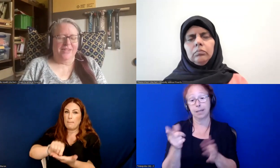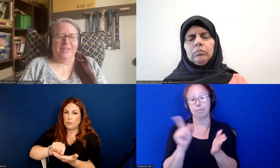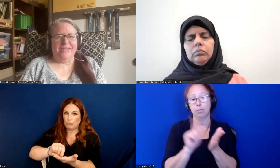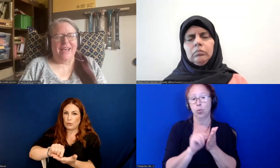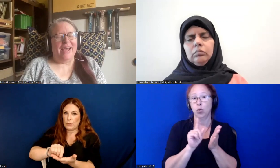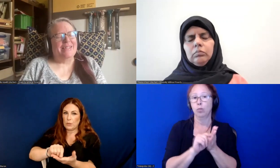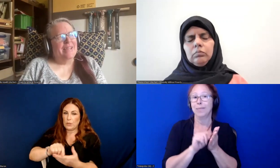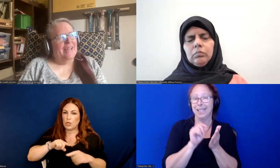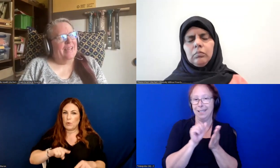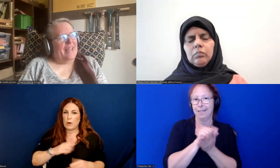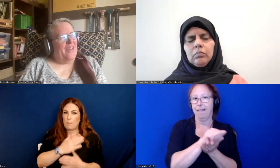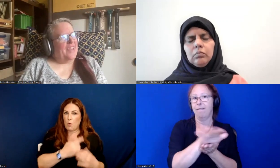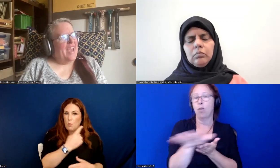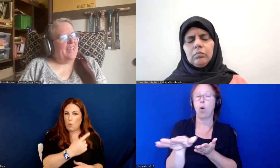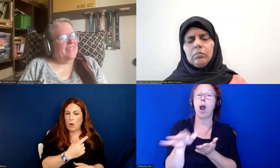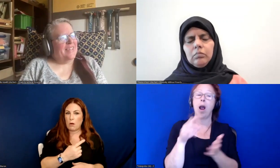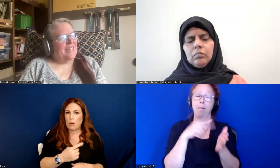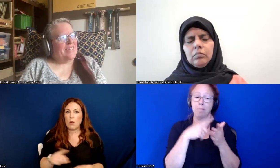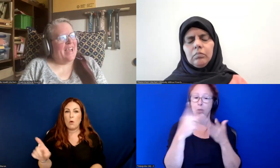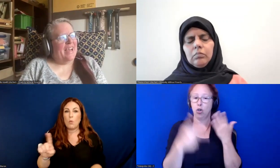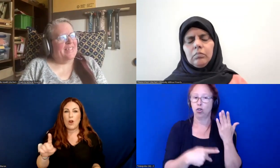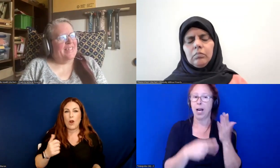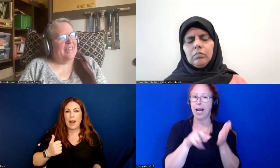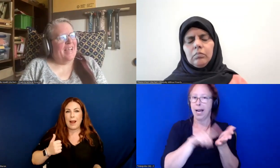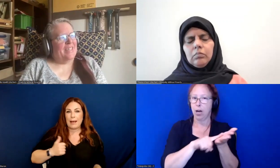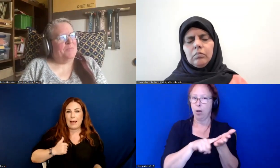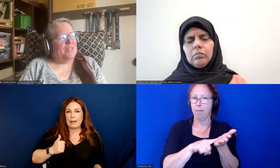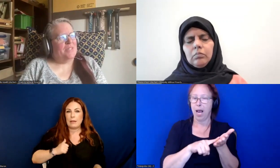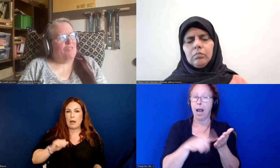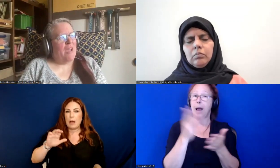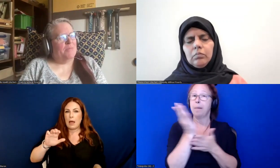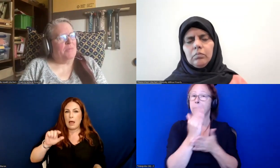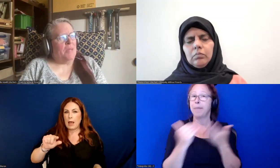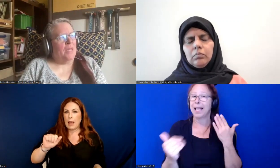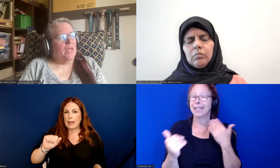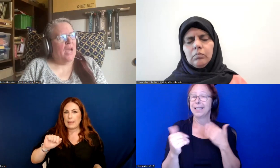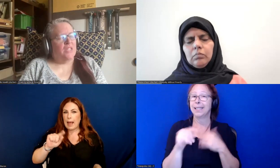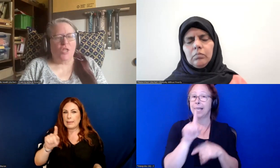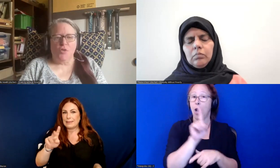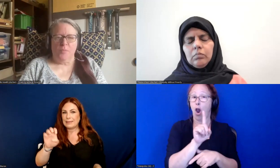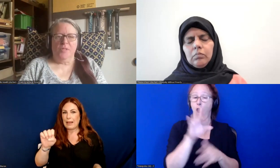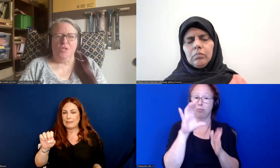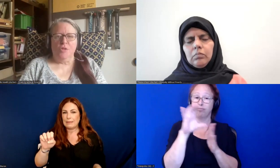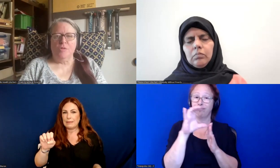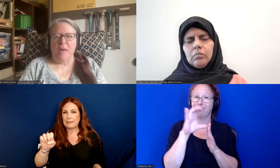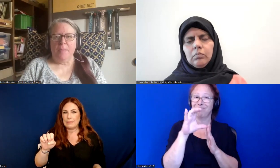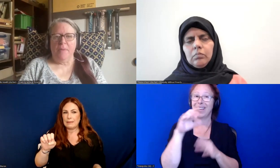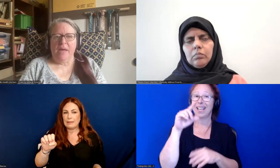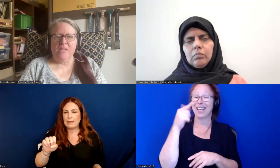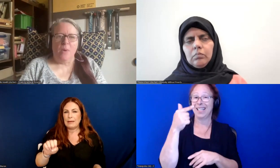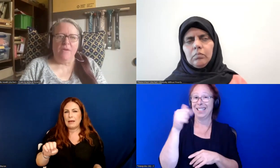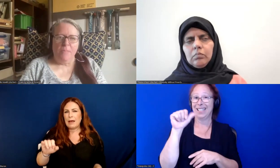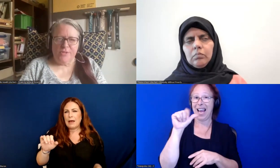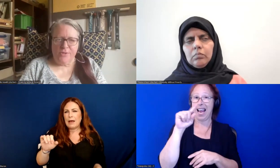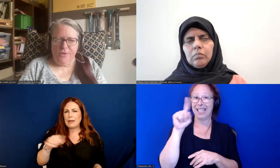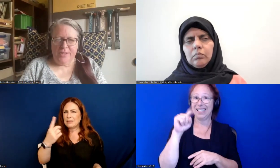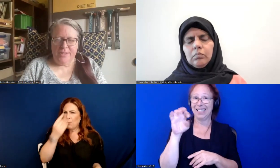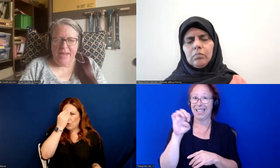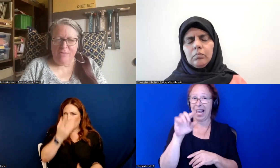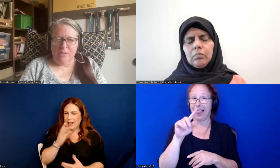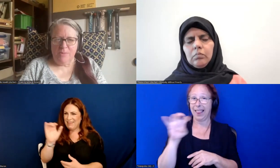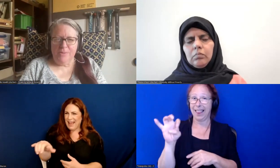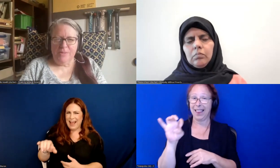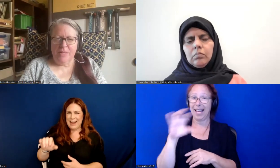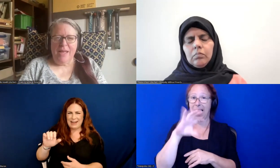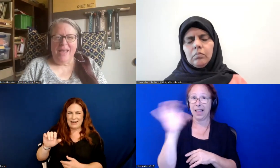the Canada Gazette. Now, the Canada Gazette has been described to me as the government's newspaper. It's where it puts all